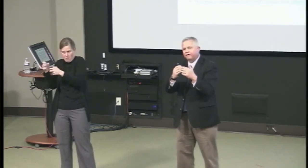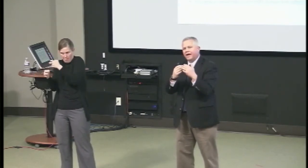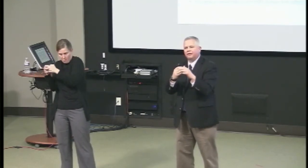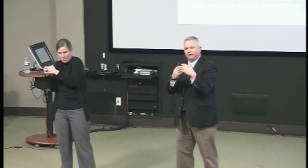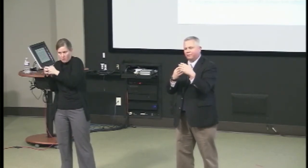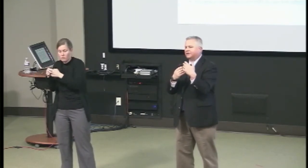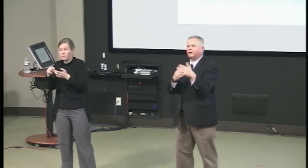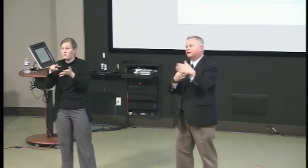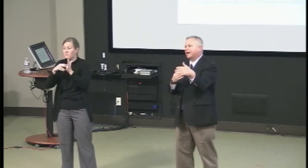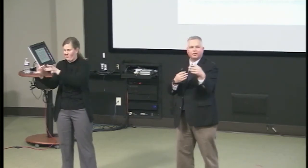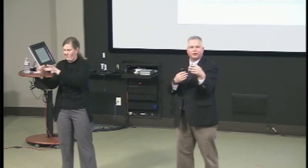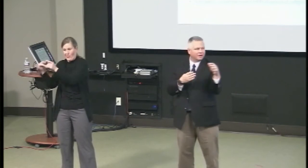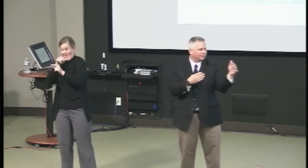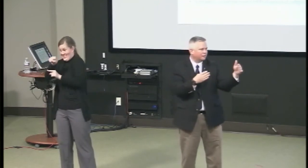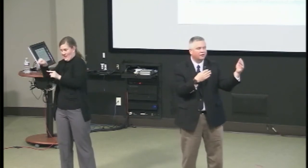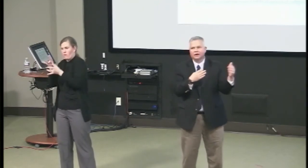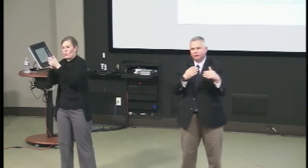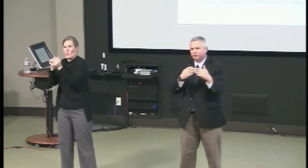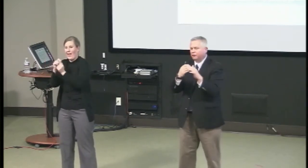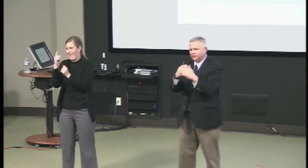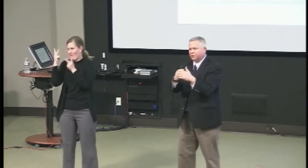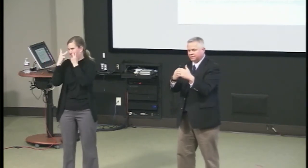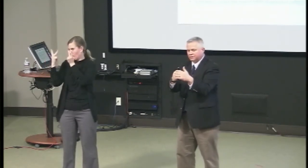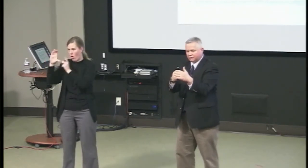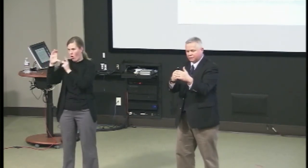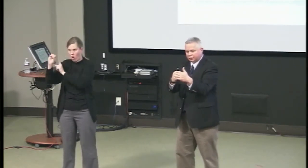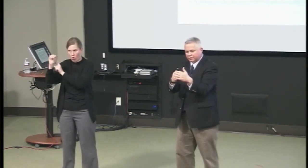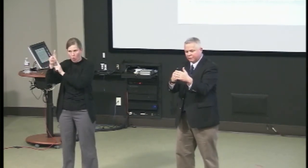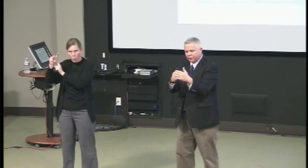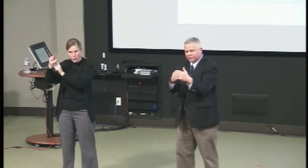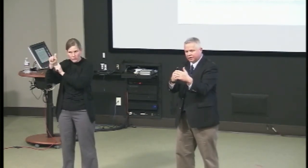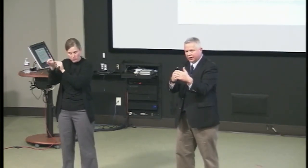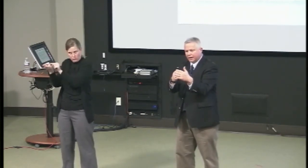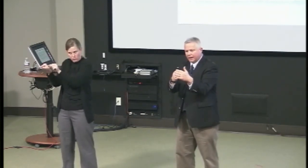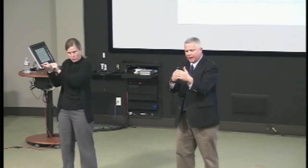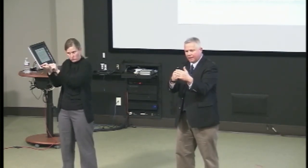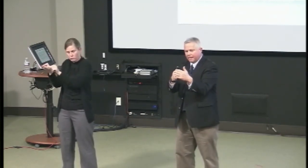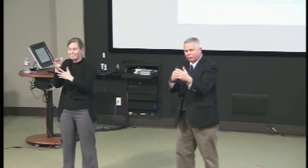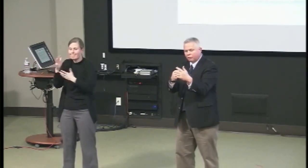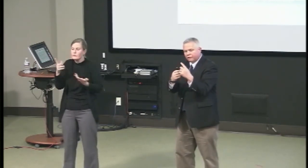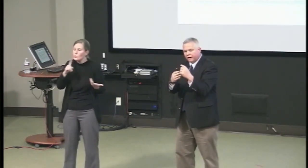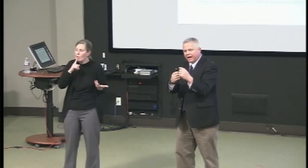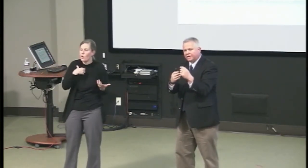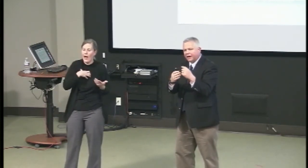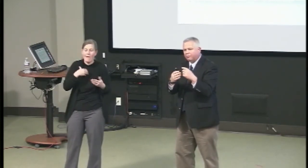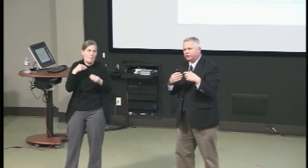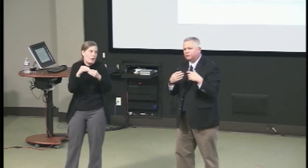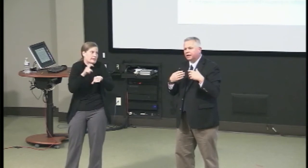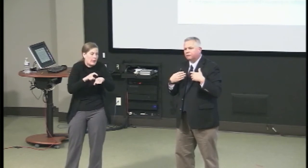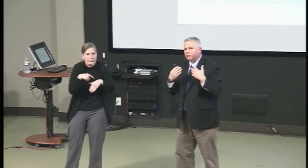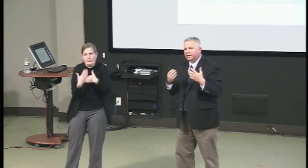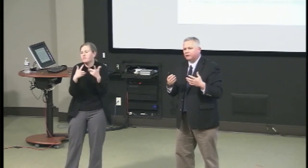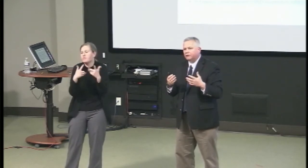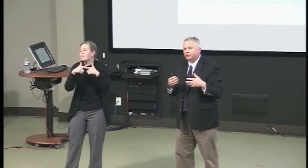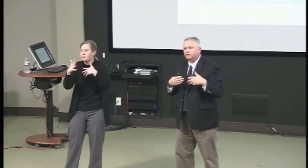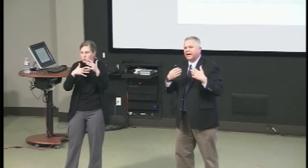what we're finding from this, I wish I had had more time to go through it, so I'm just going to quickly summarize. We're finding that when you